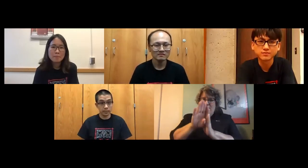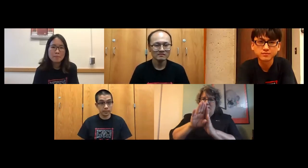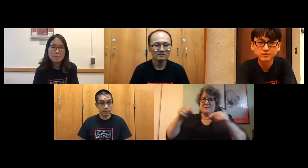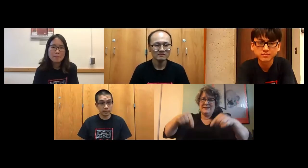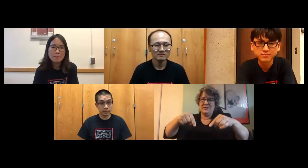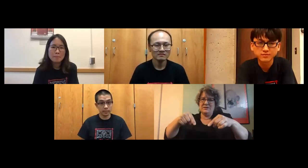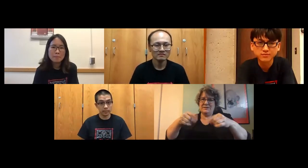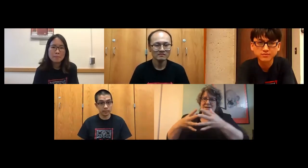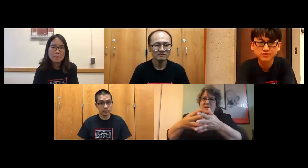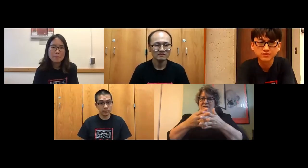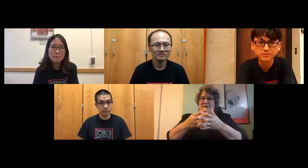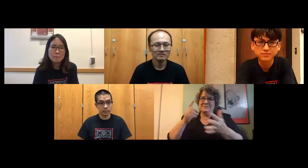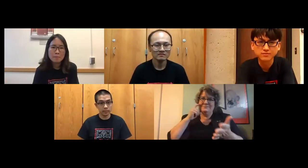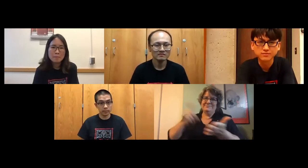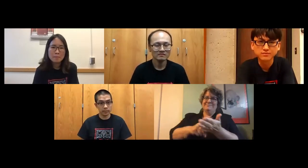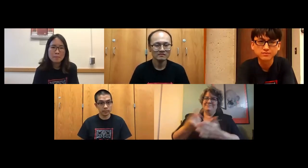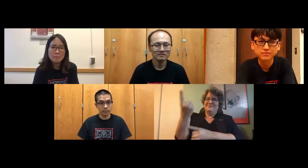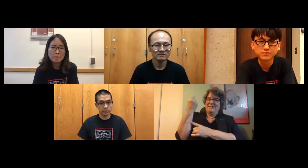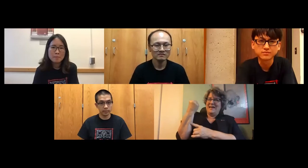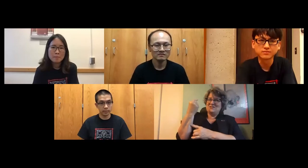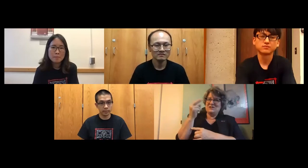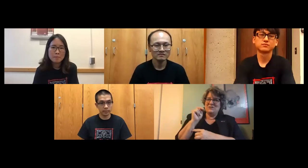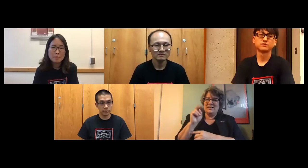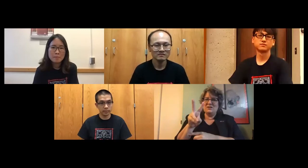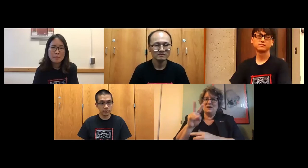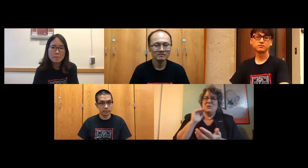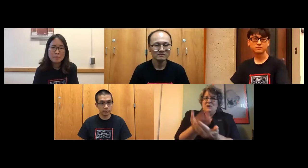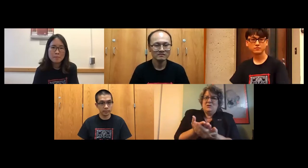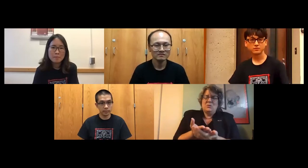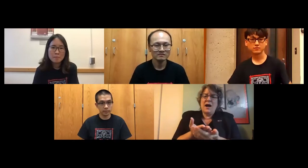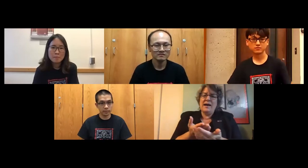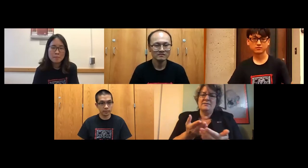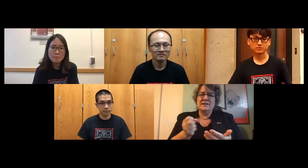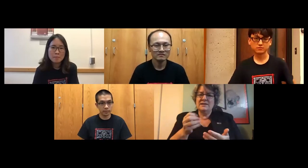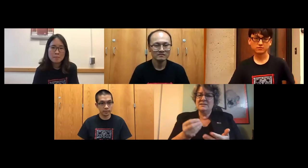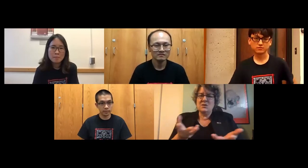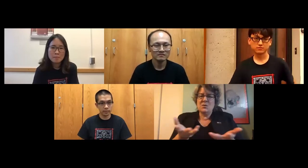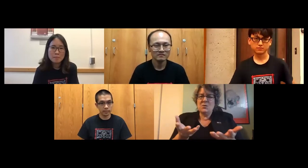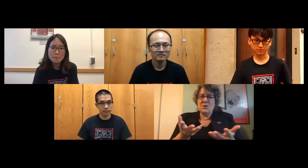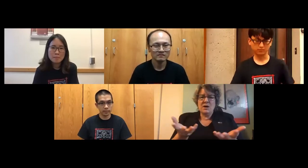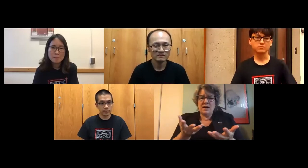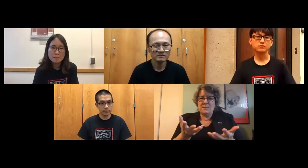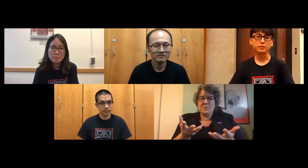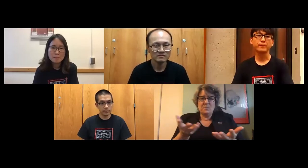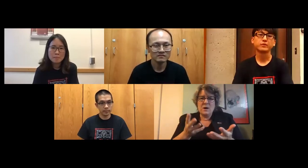developed here in America last year in November when you arrived. So what